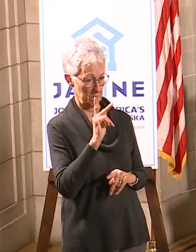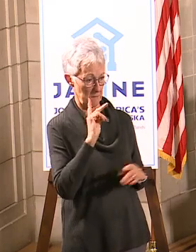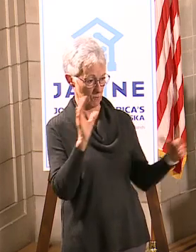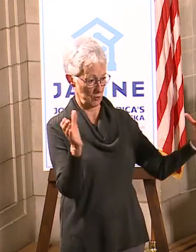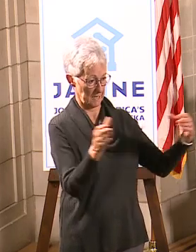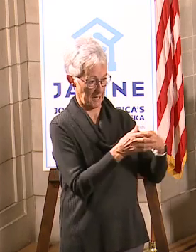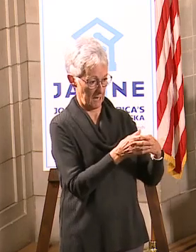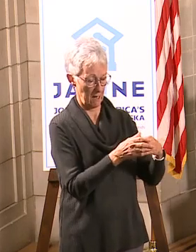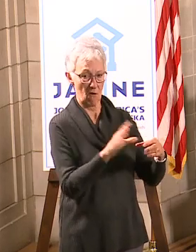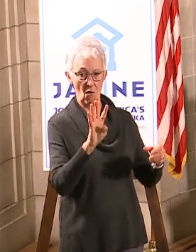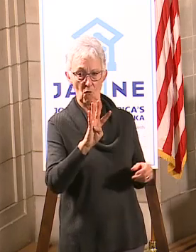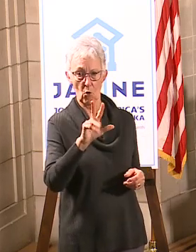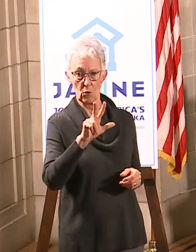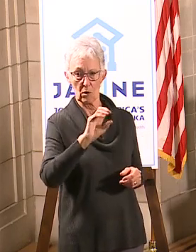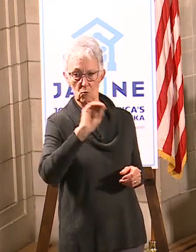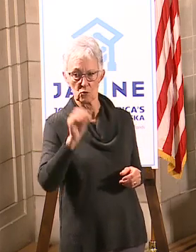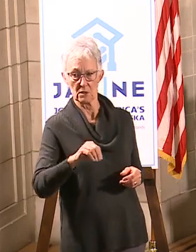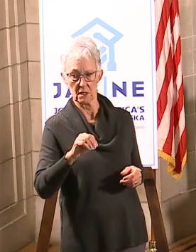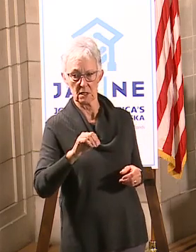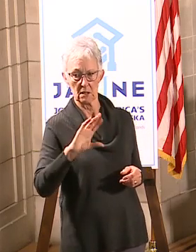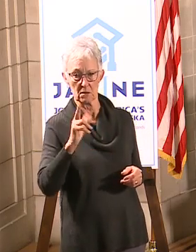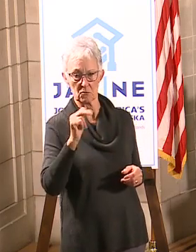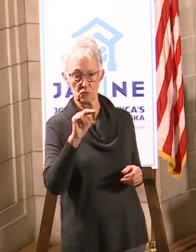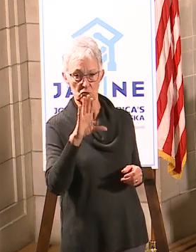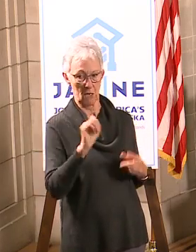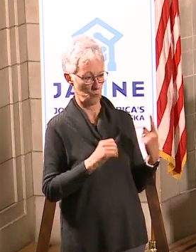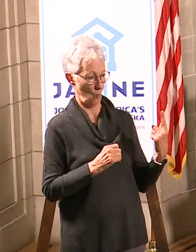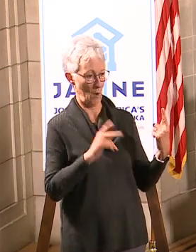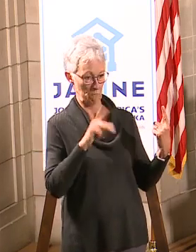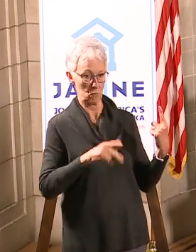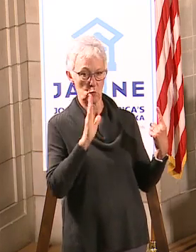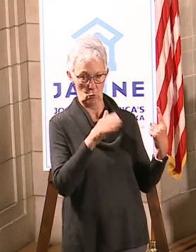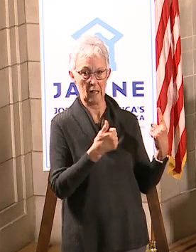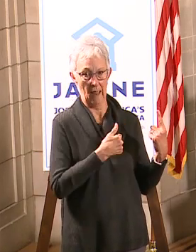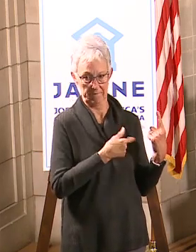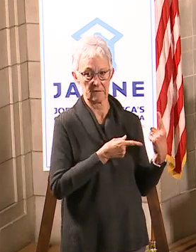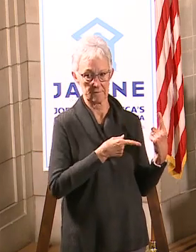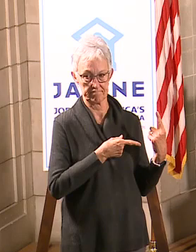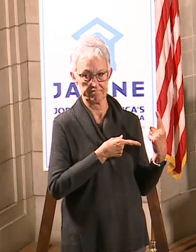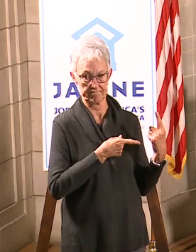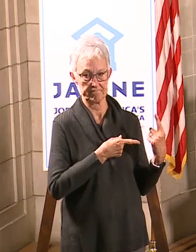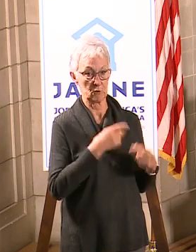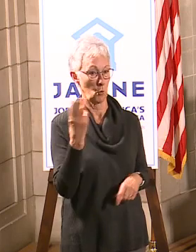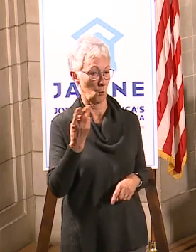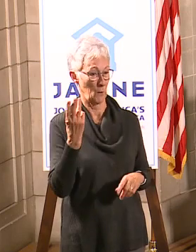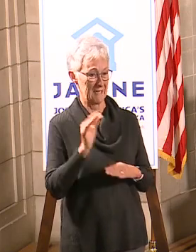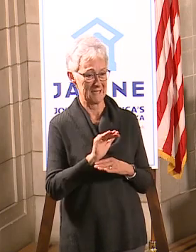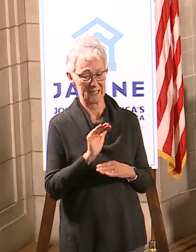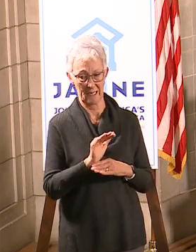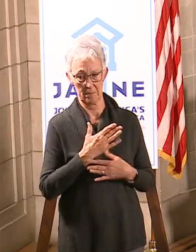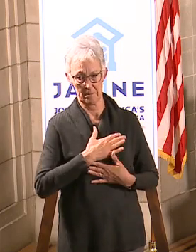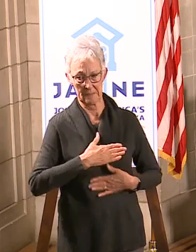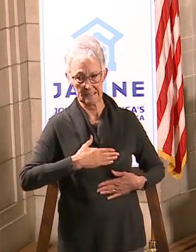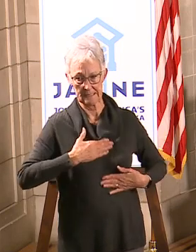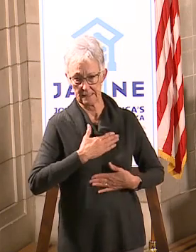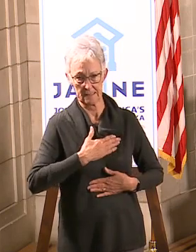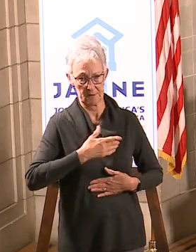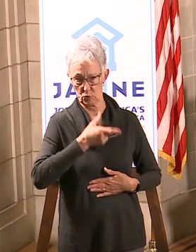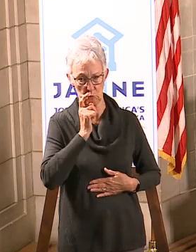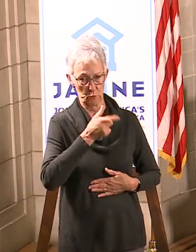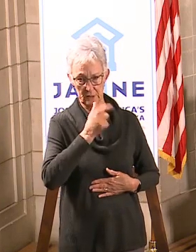again, smaller groups are going to be better. Wednesday night, please don't drink and drive. And if